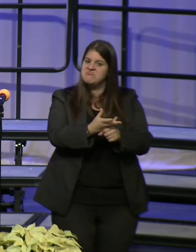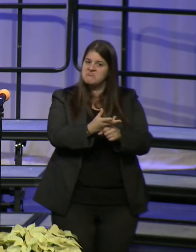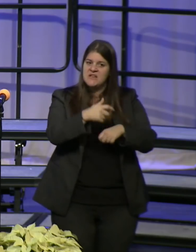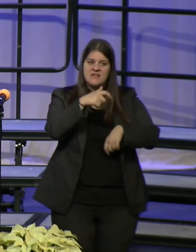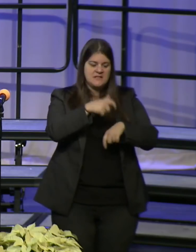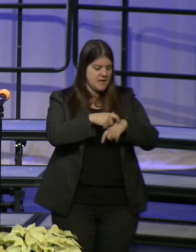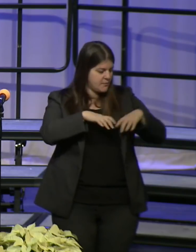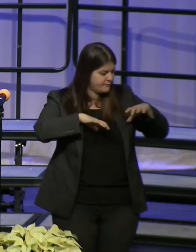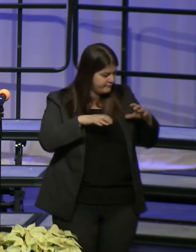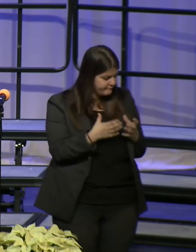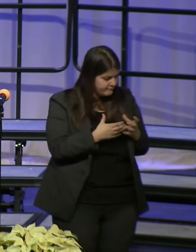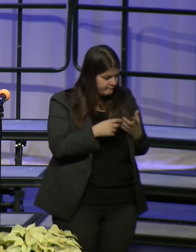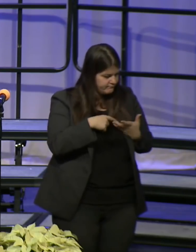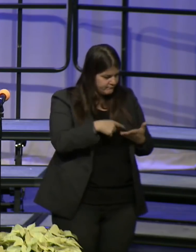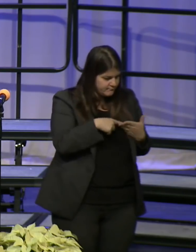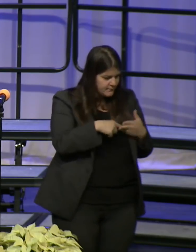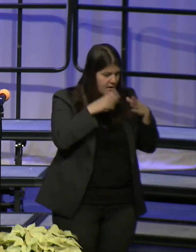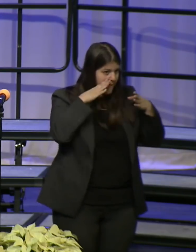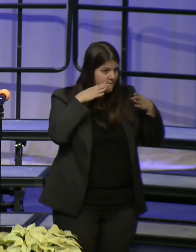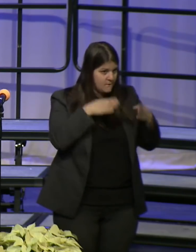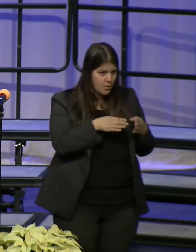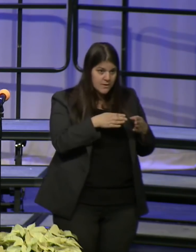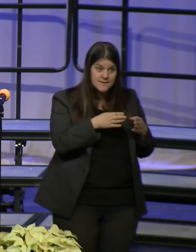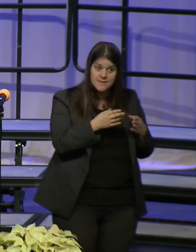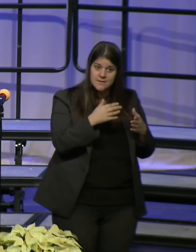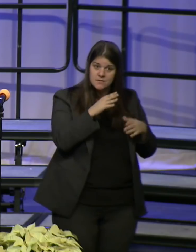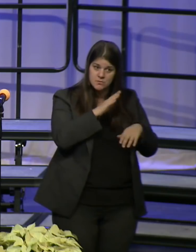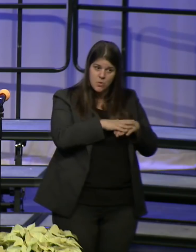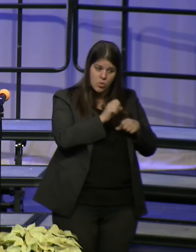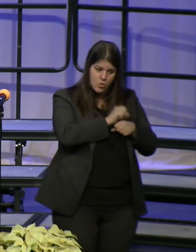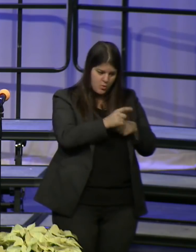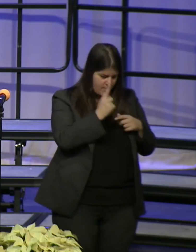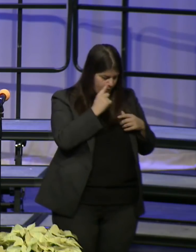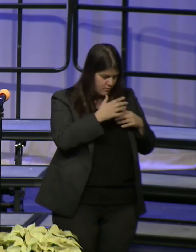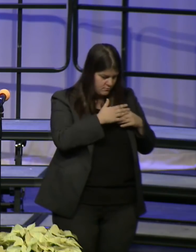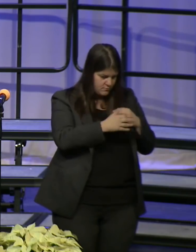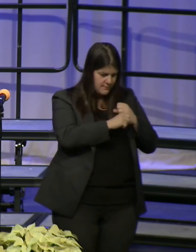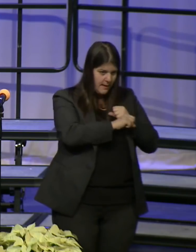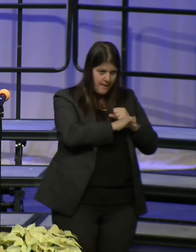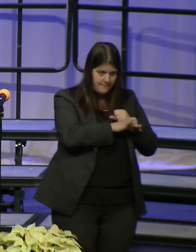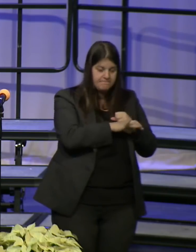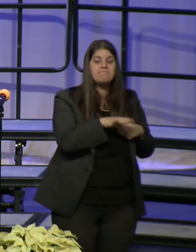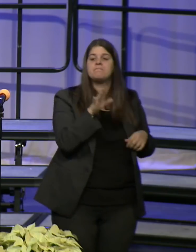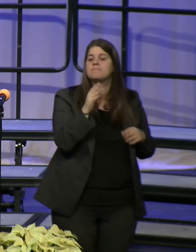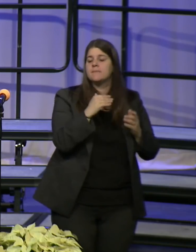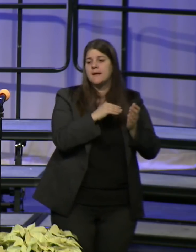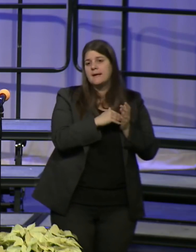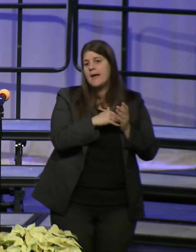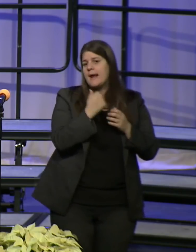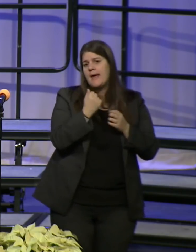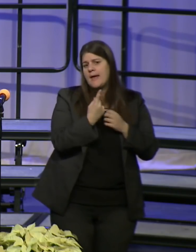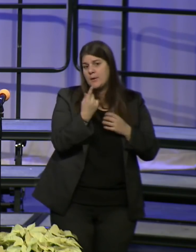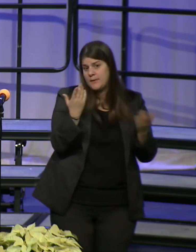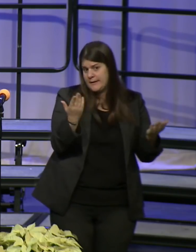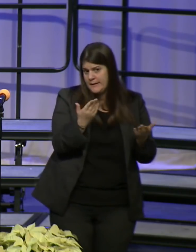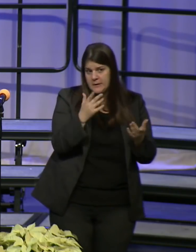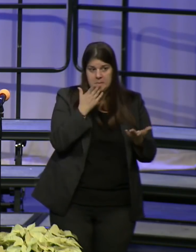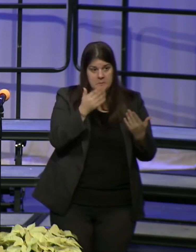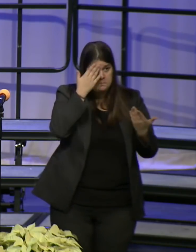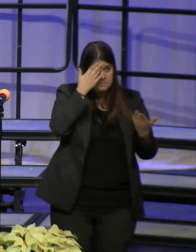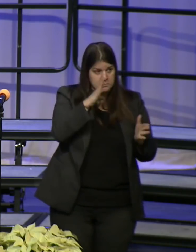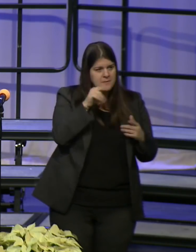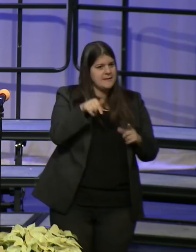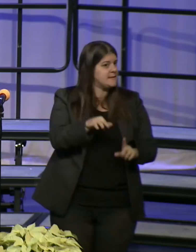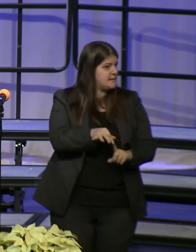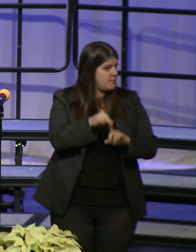regroup, focus on the work in front of us. So anyone here that doesn't realize how special this